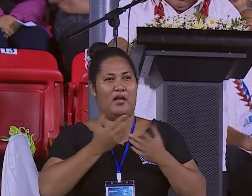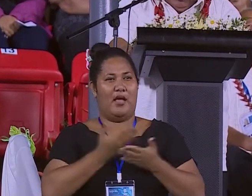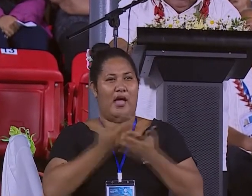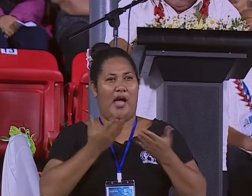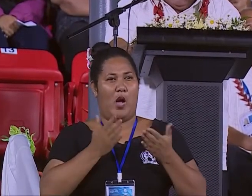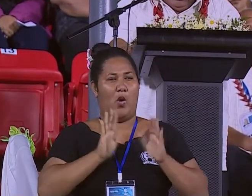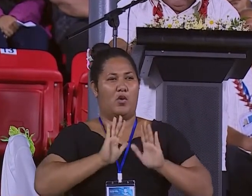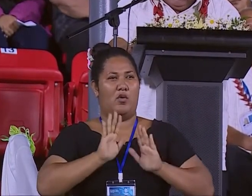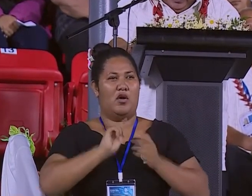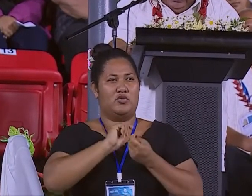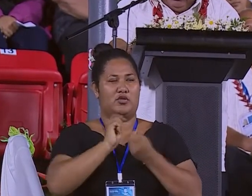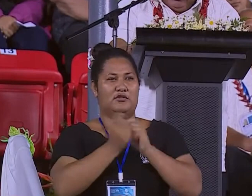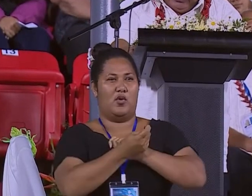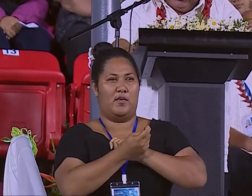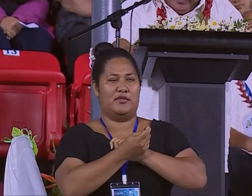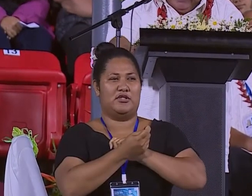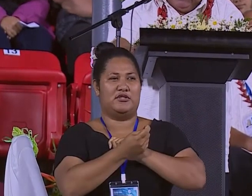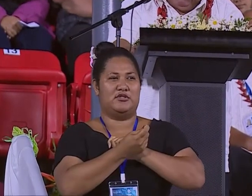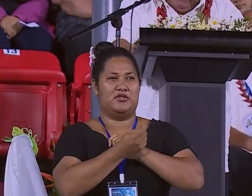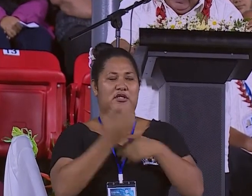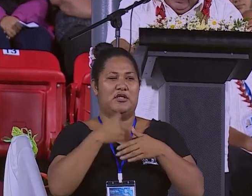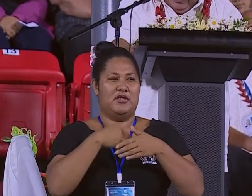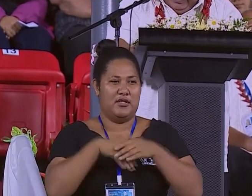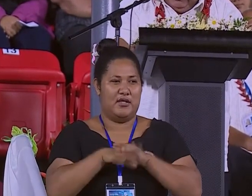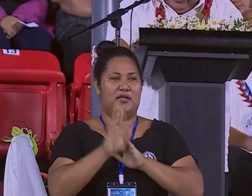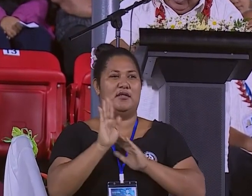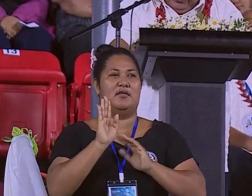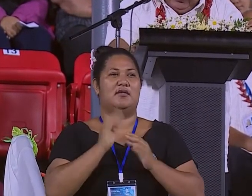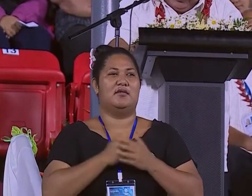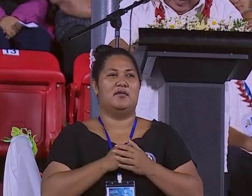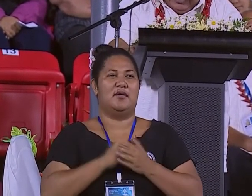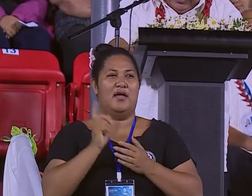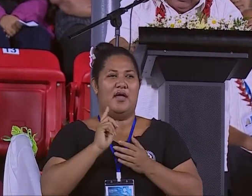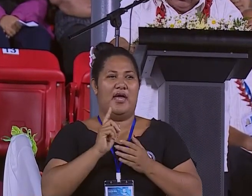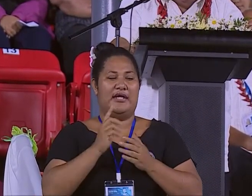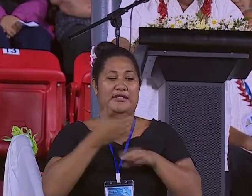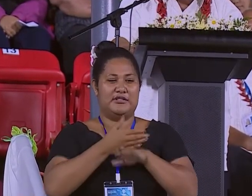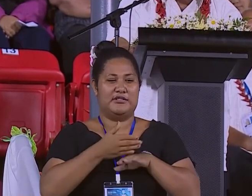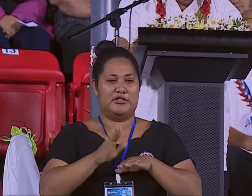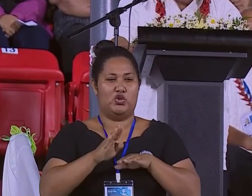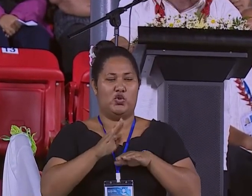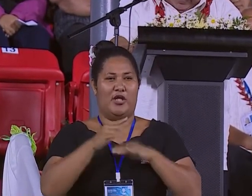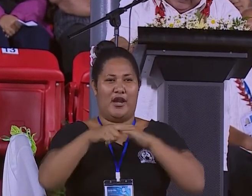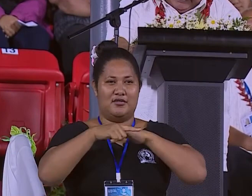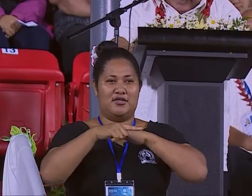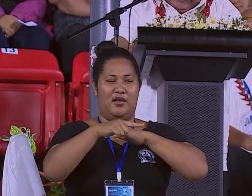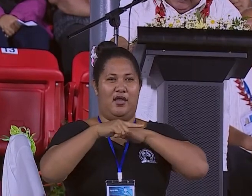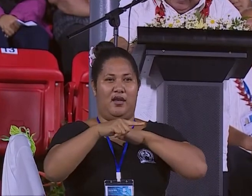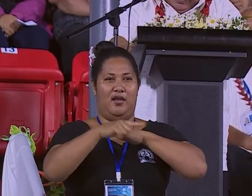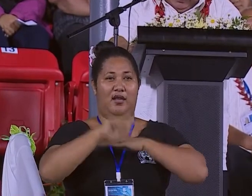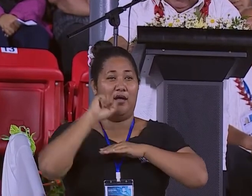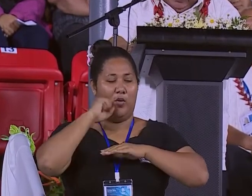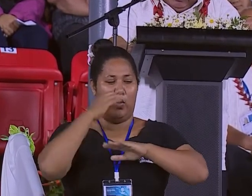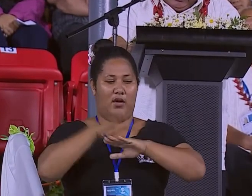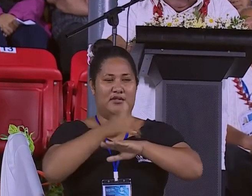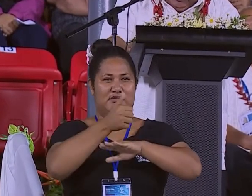the transformative change in train and the new standards that are